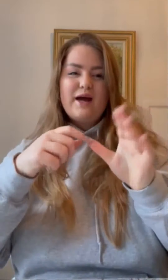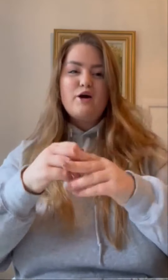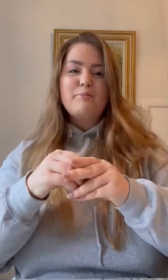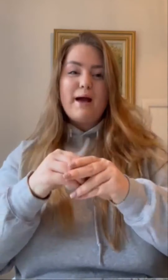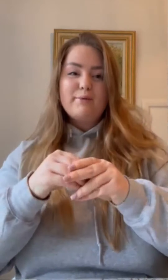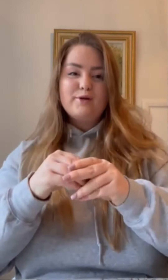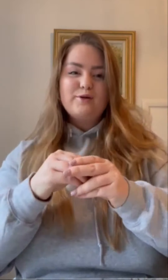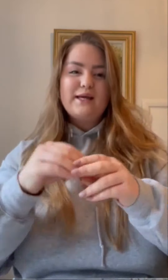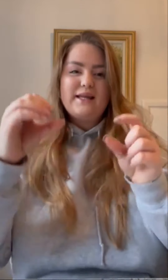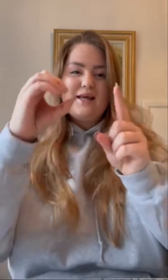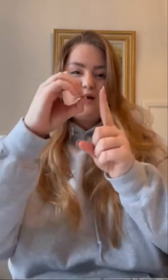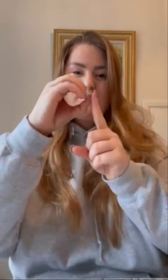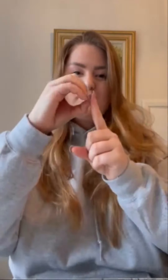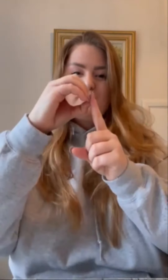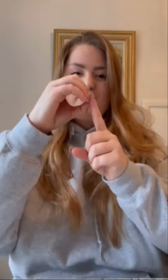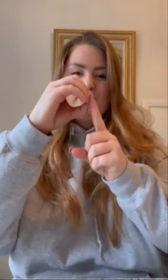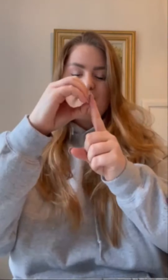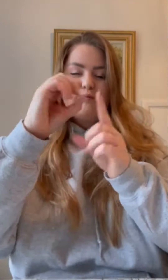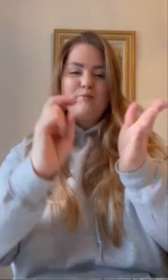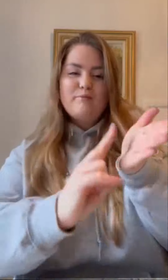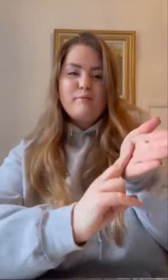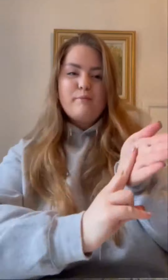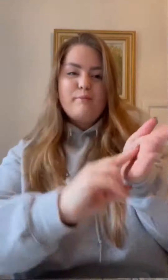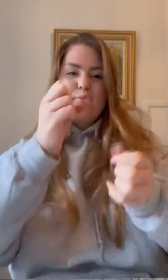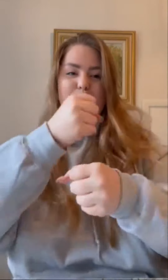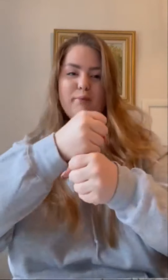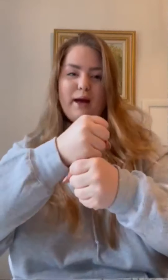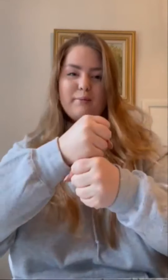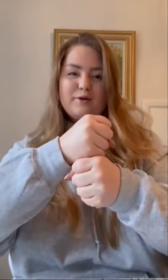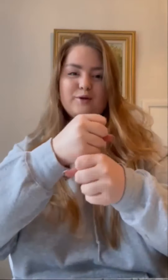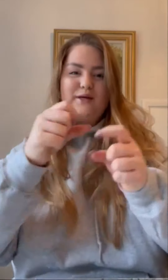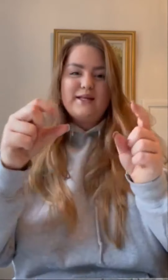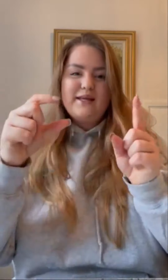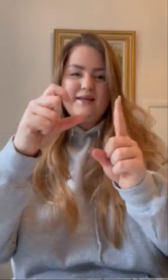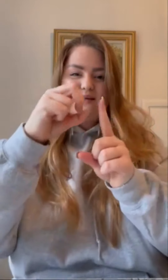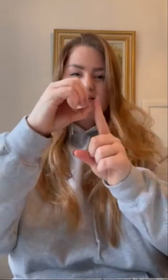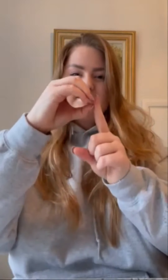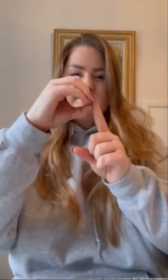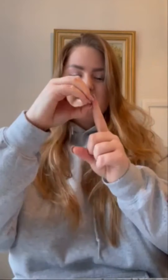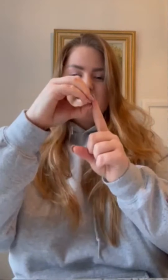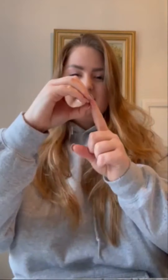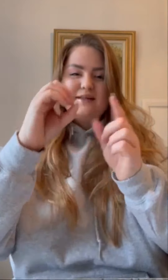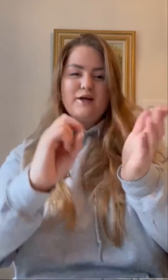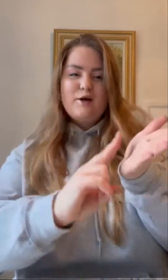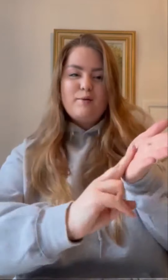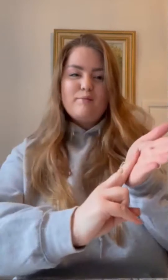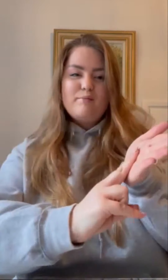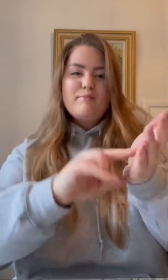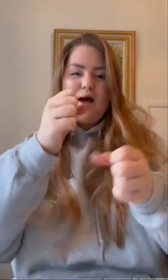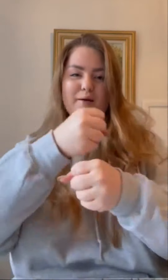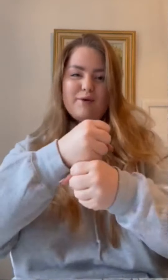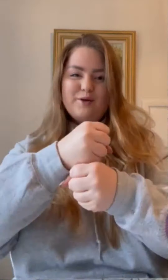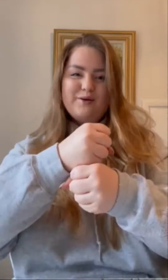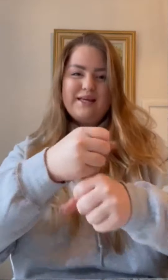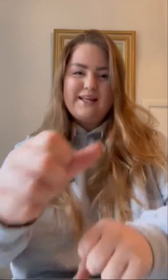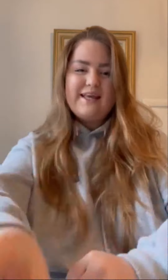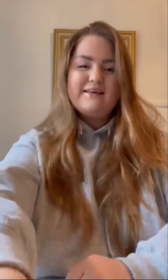And Papua New Guinea, Papua New Guinea, Papua New Guinea.